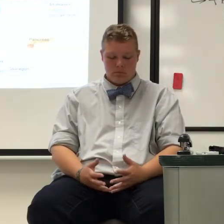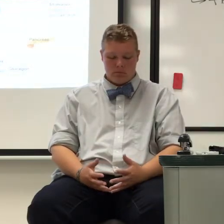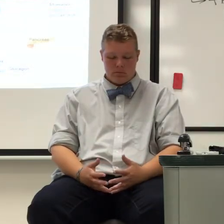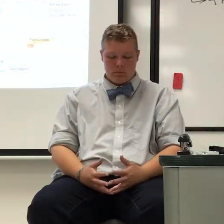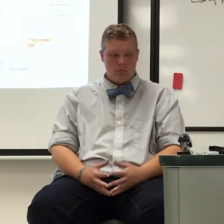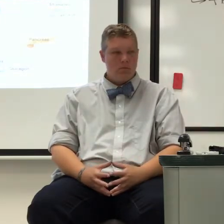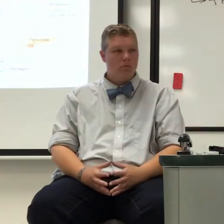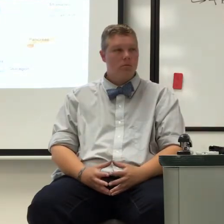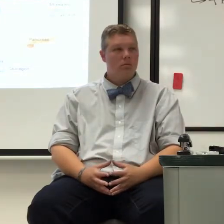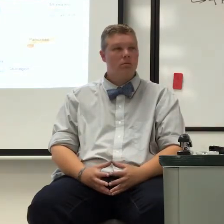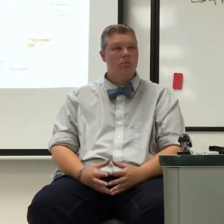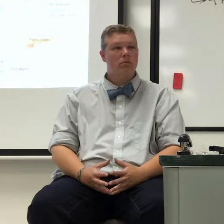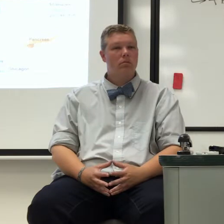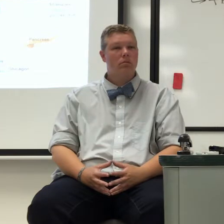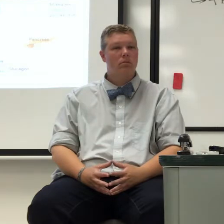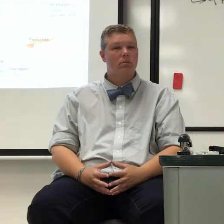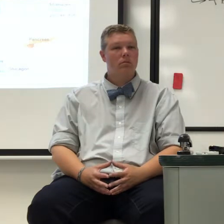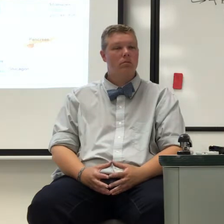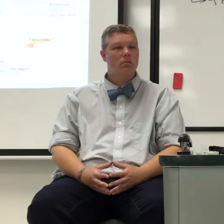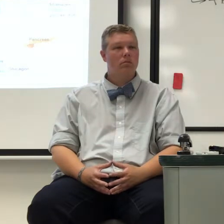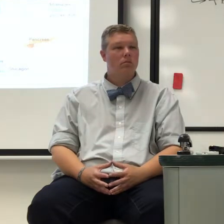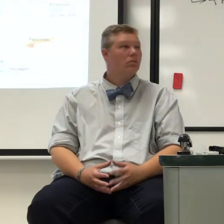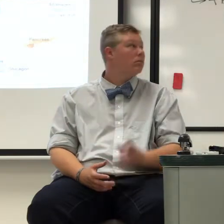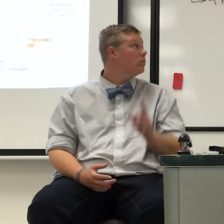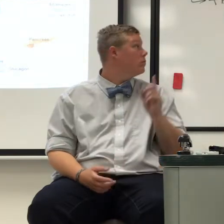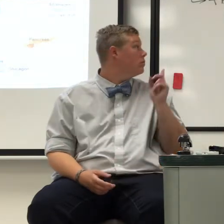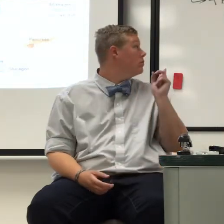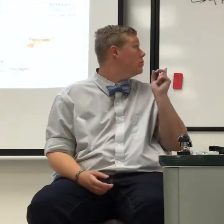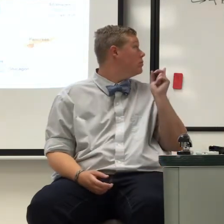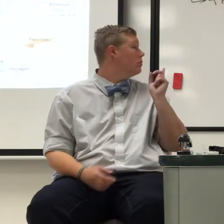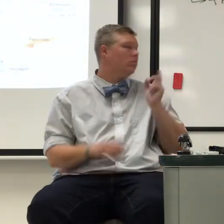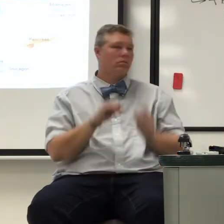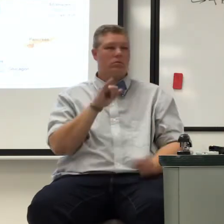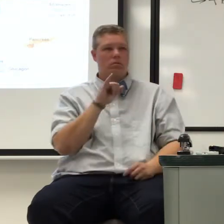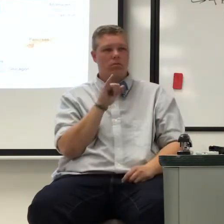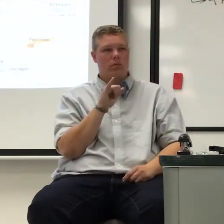Maybe insulin, I symbolize that with these green balls they enter the bloodstream.